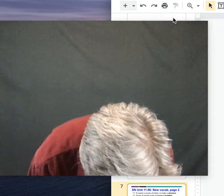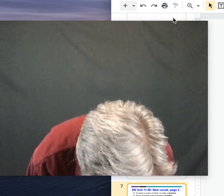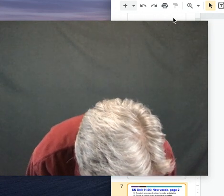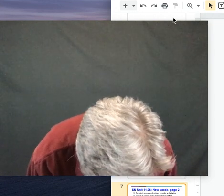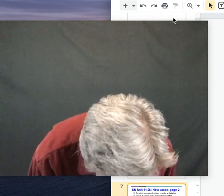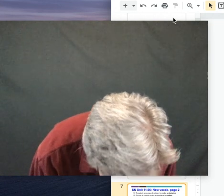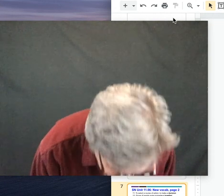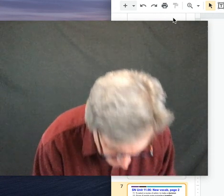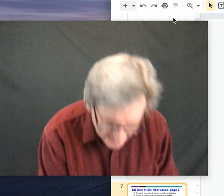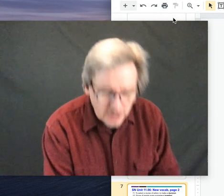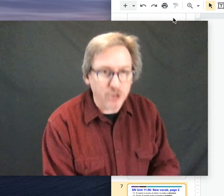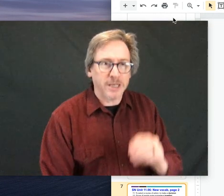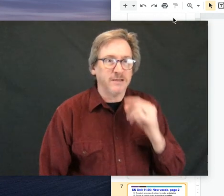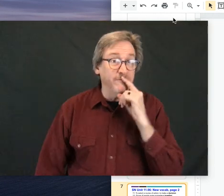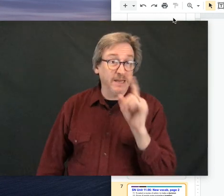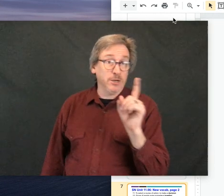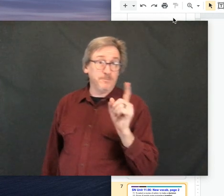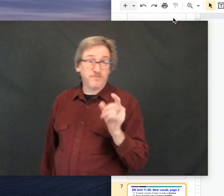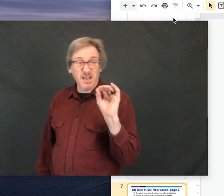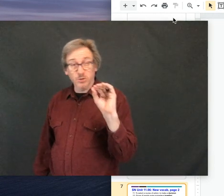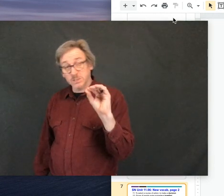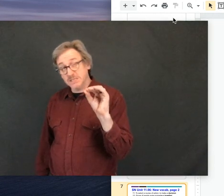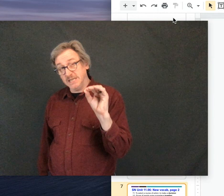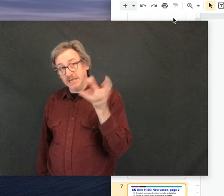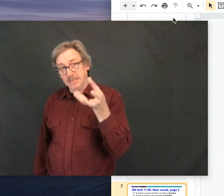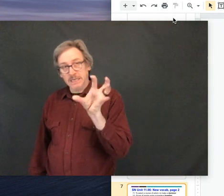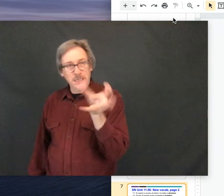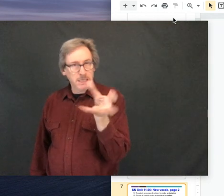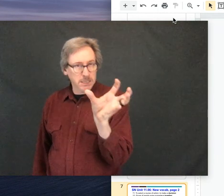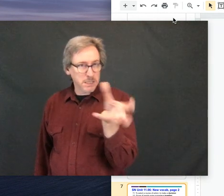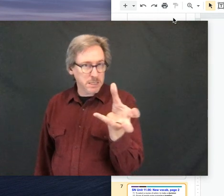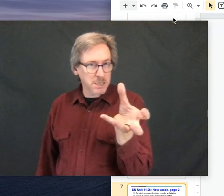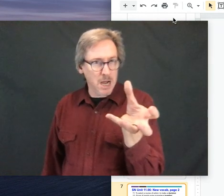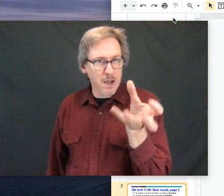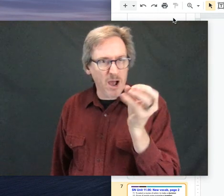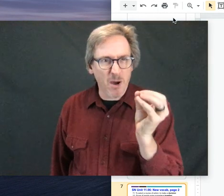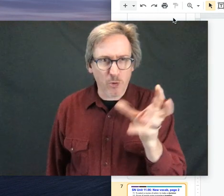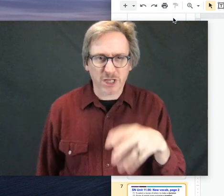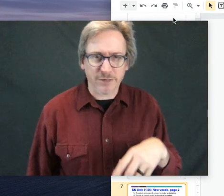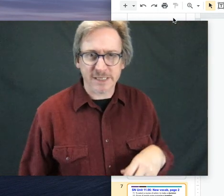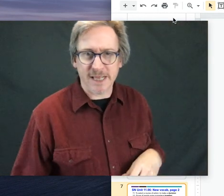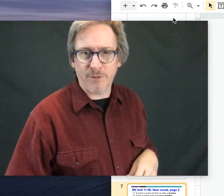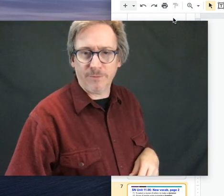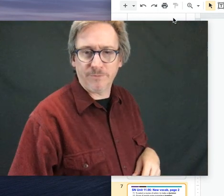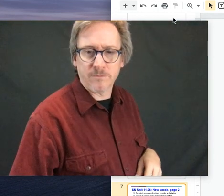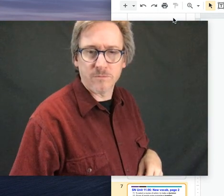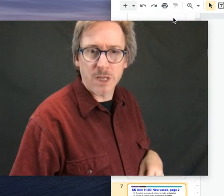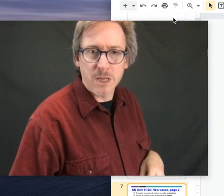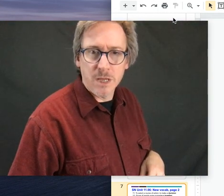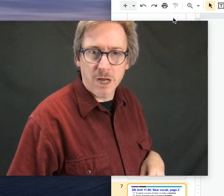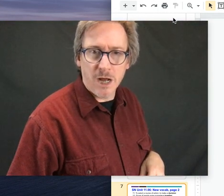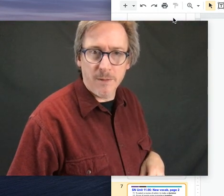So, take a look at the video, and you'll see a more clear example.